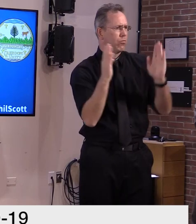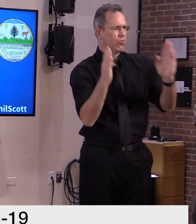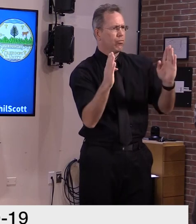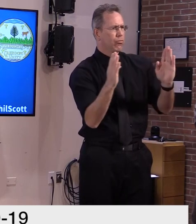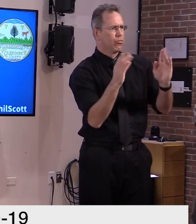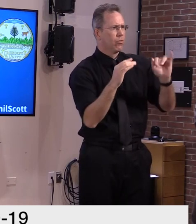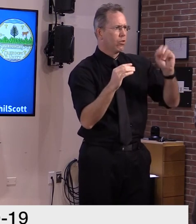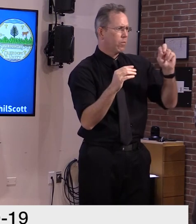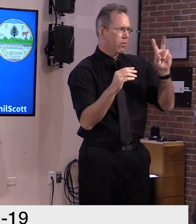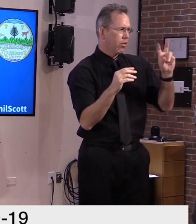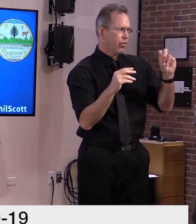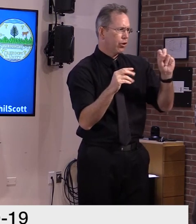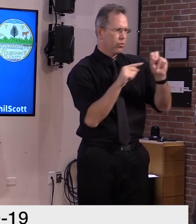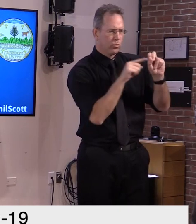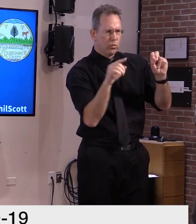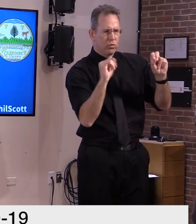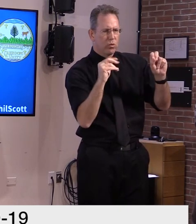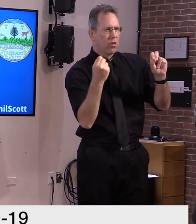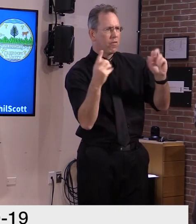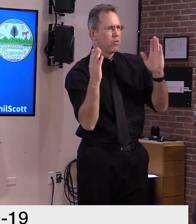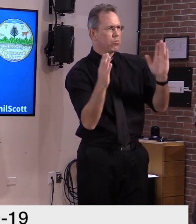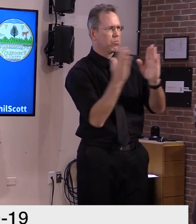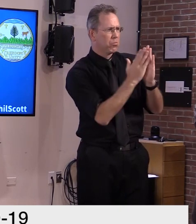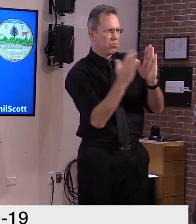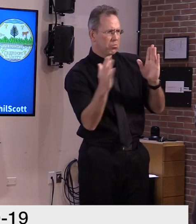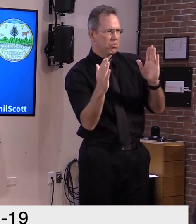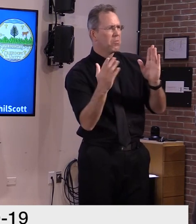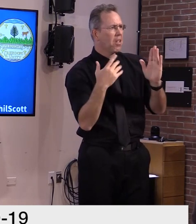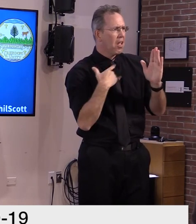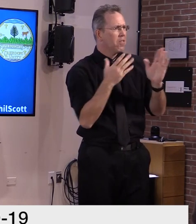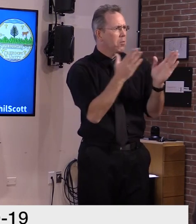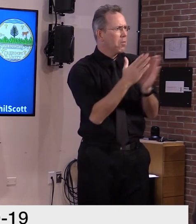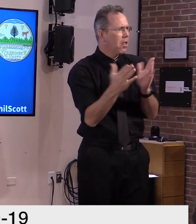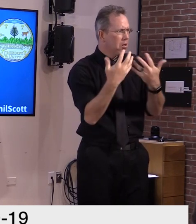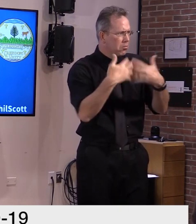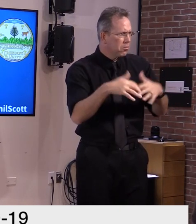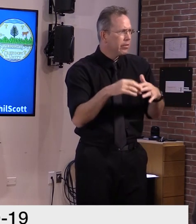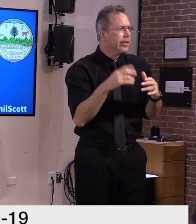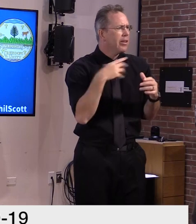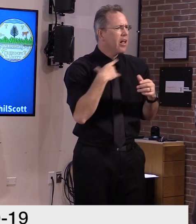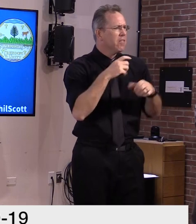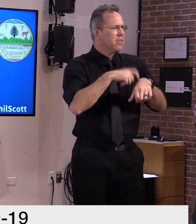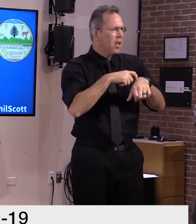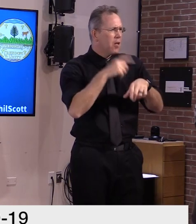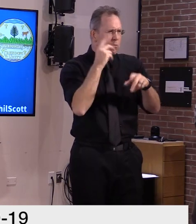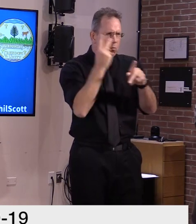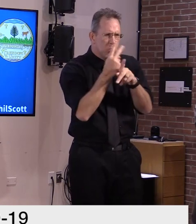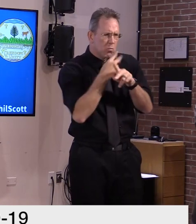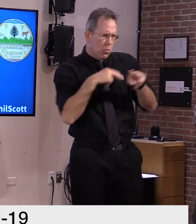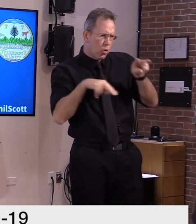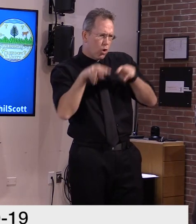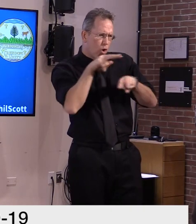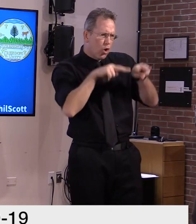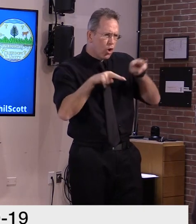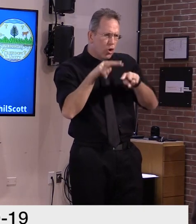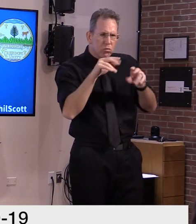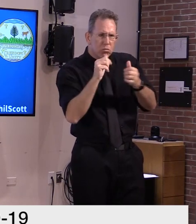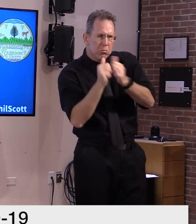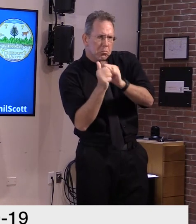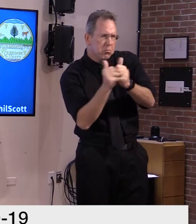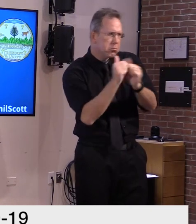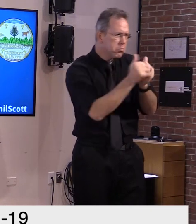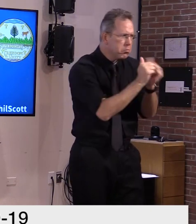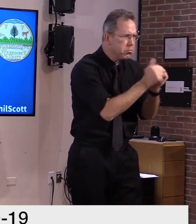between the start of practice and the first games is intentional, allowing time for health officials to look for any trends that may emerge and make